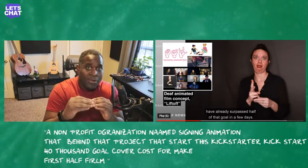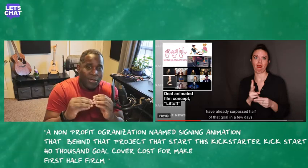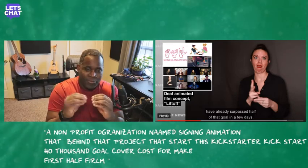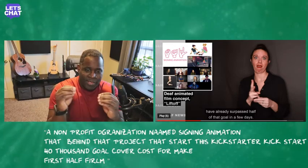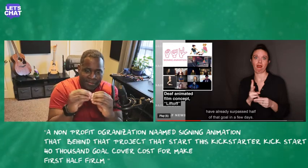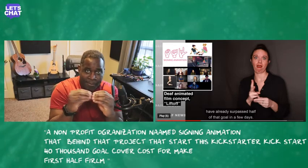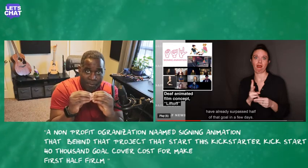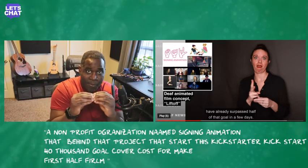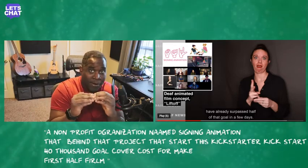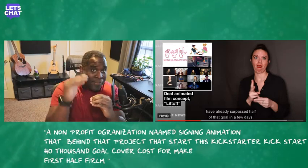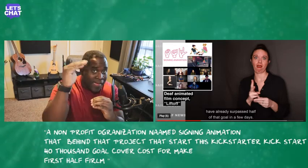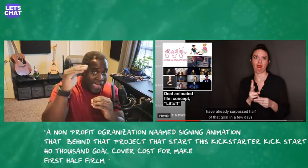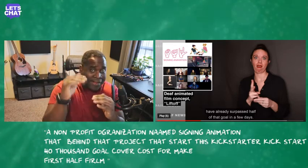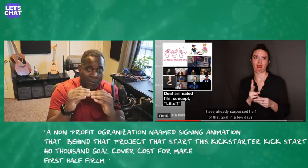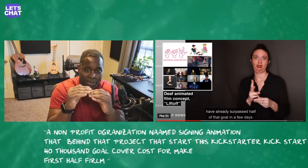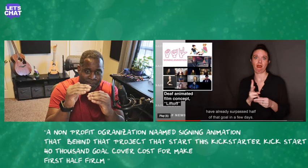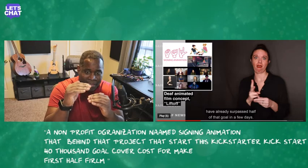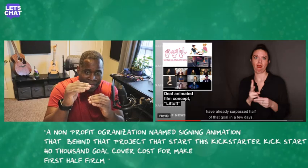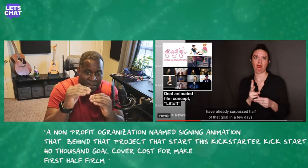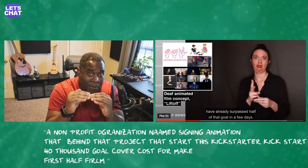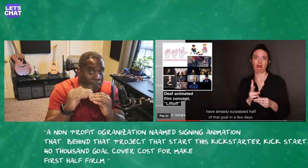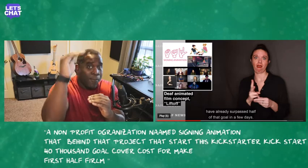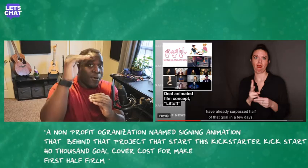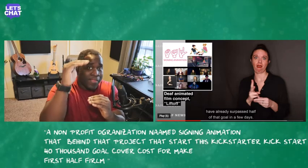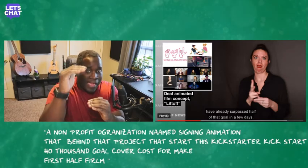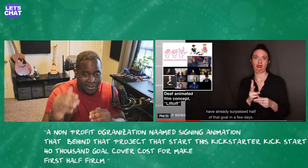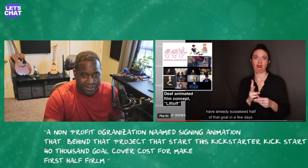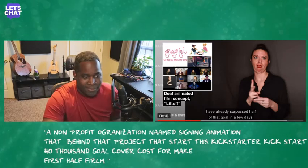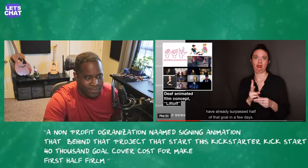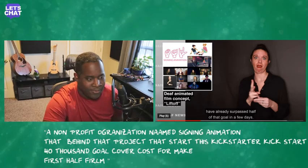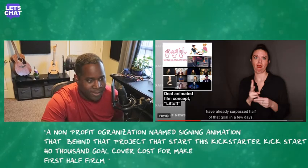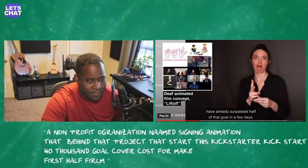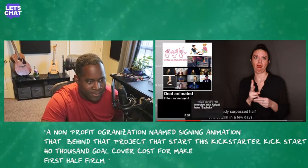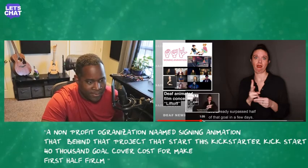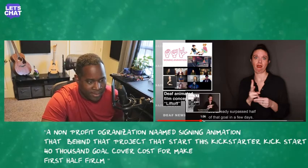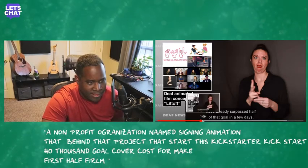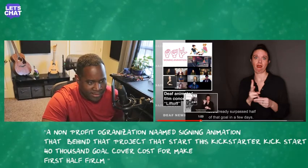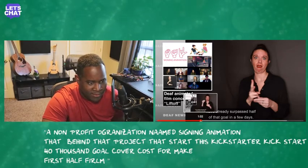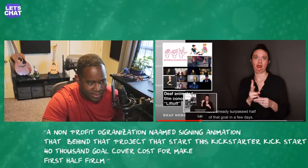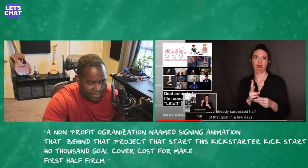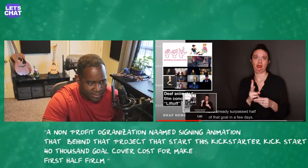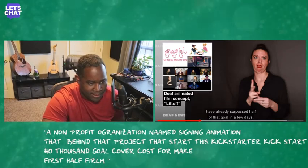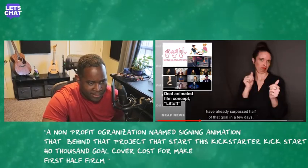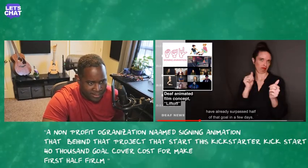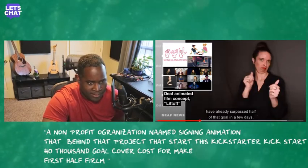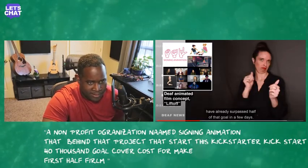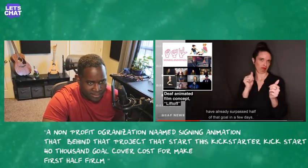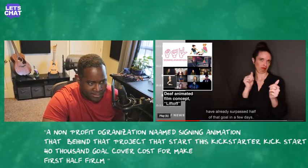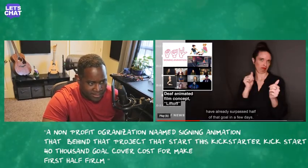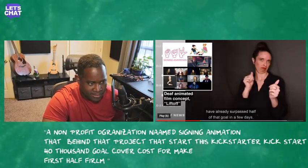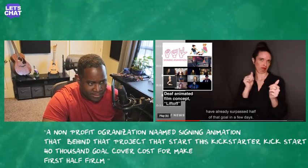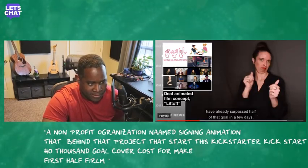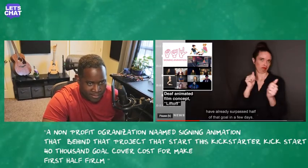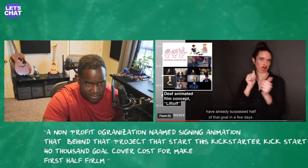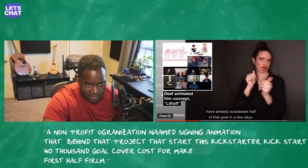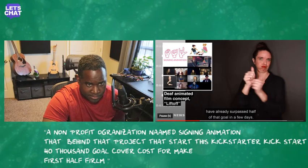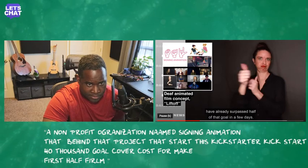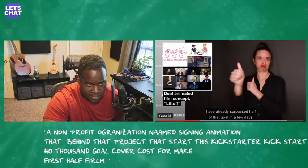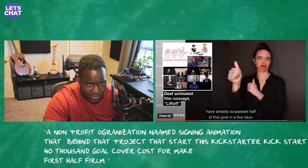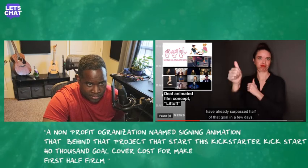More than? So you can say more than, or you can be like more than. There's two different ways to do it. Let's see how she does it.